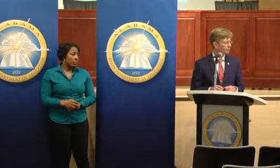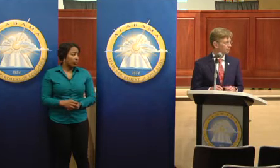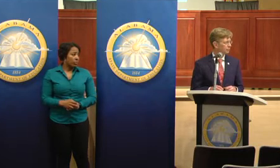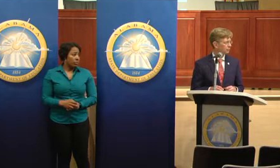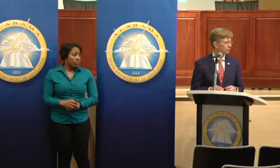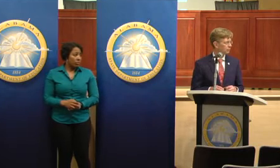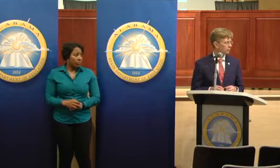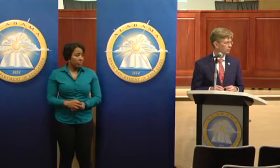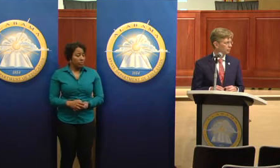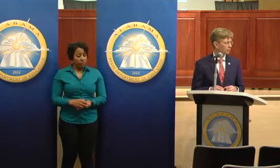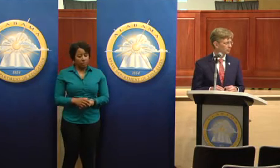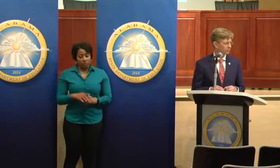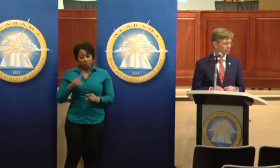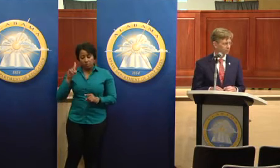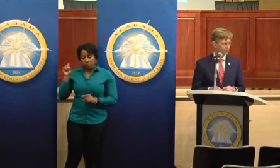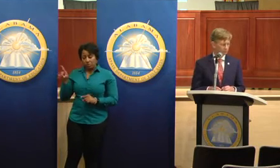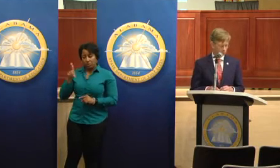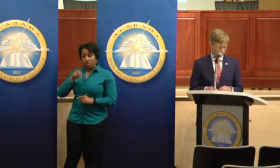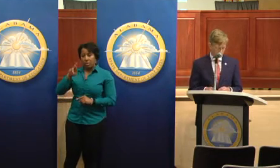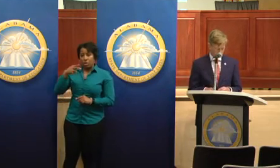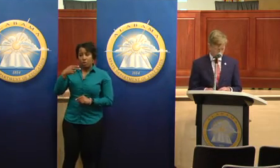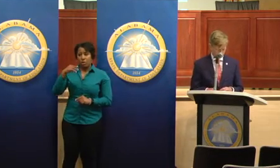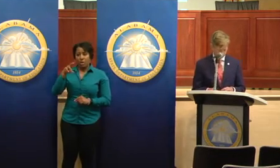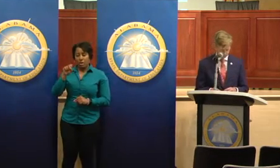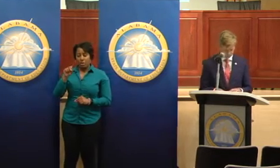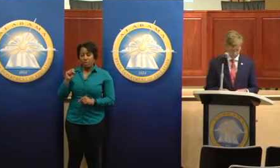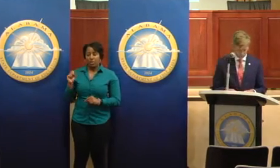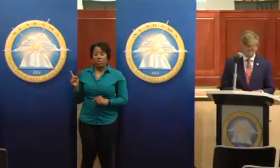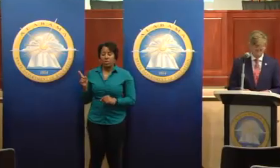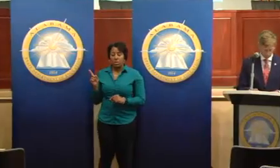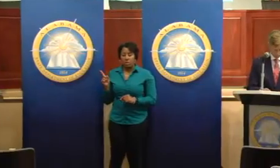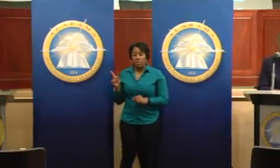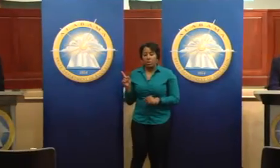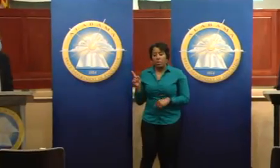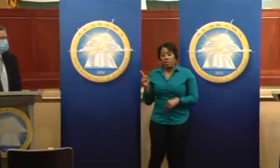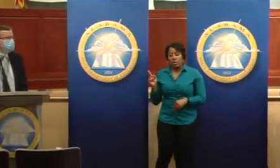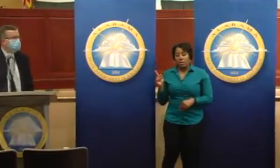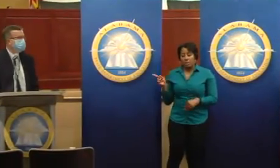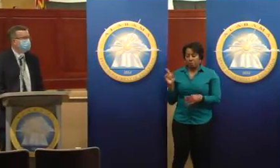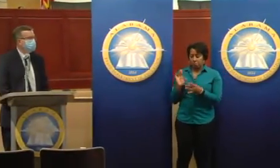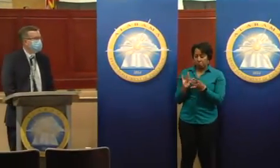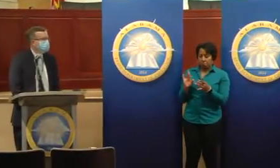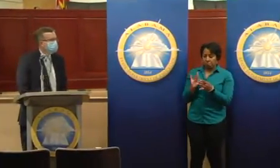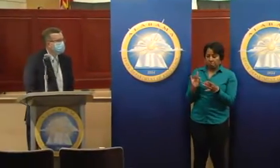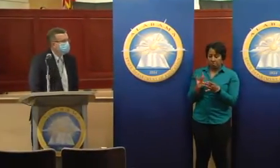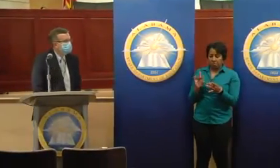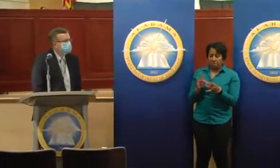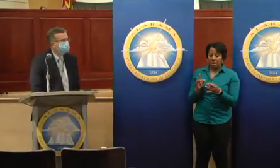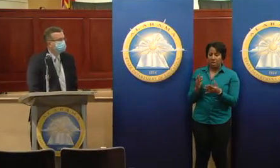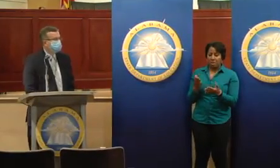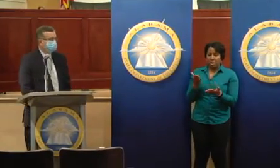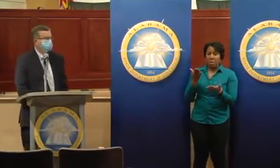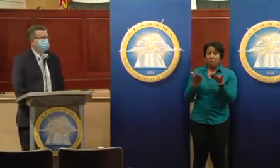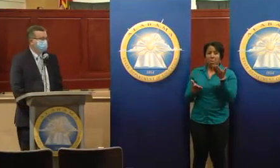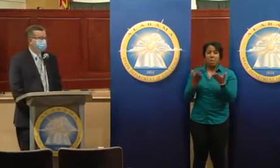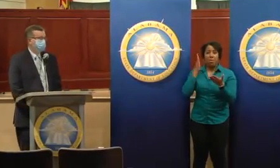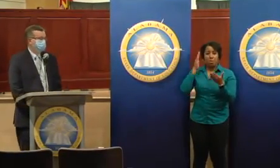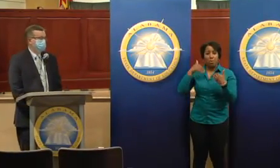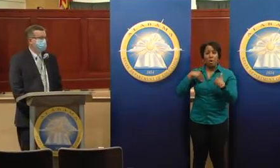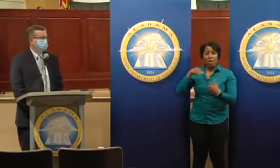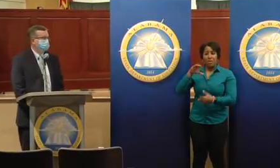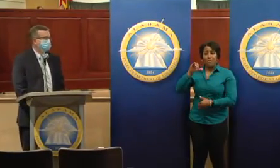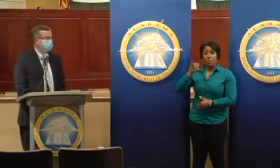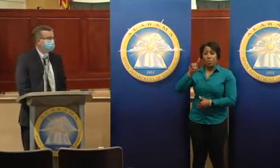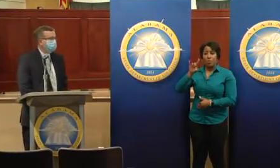This is a question for Dr. Harris. You had mentioned just a few moments ago there will likely be some cases at schools this